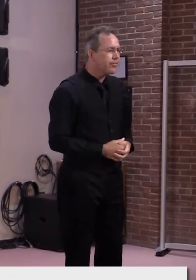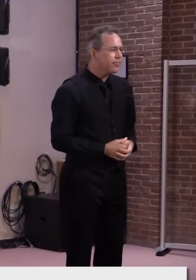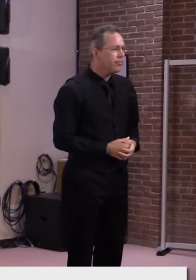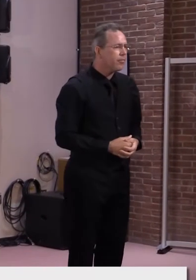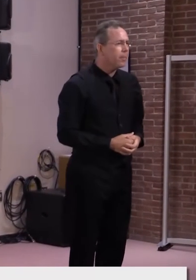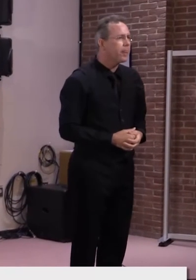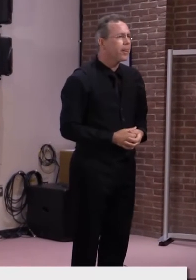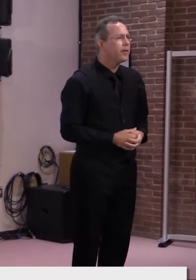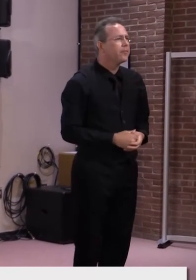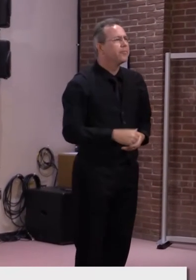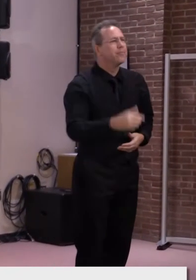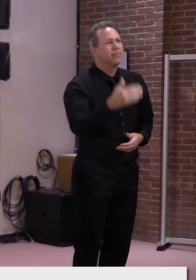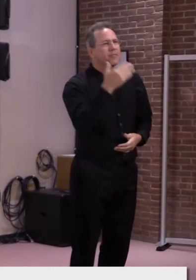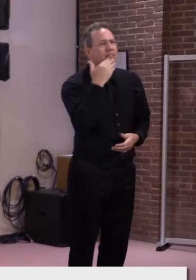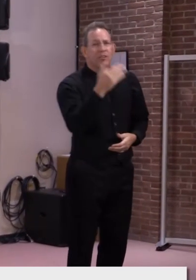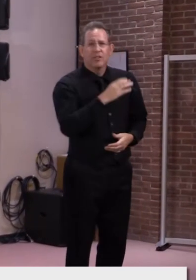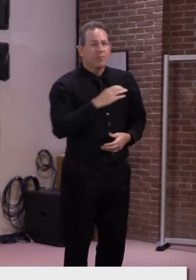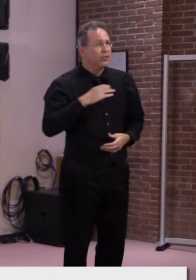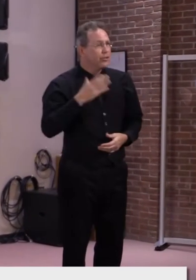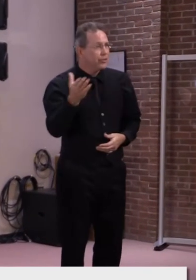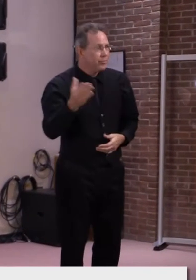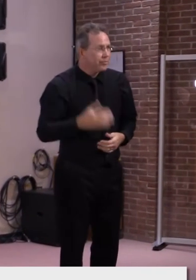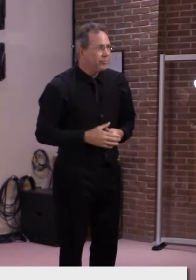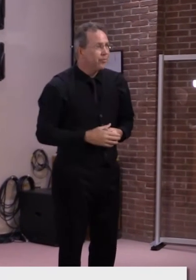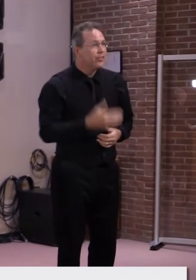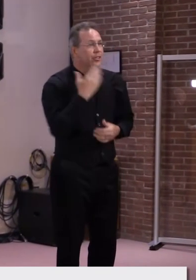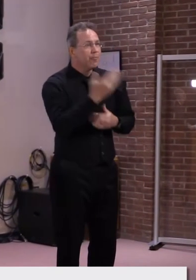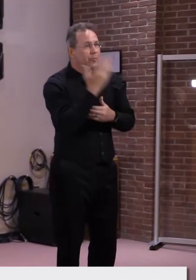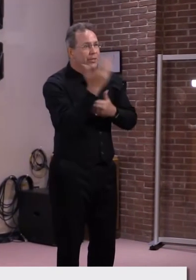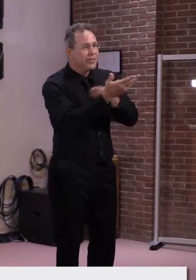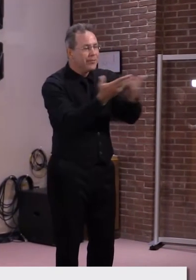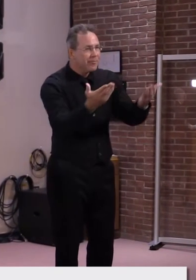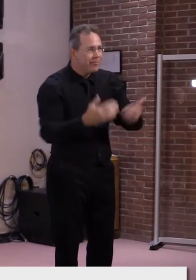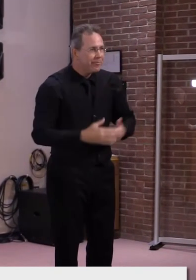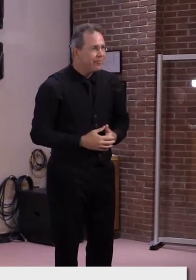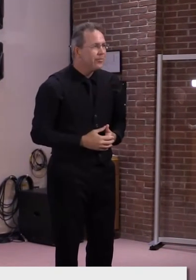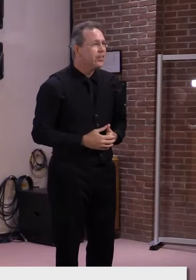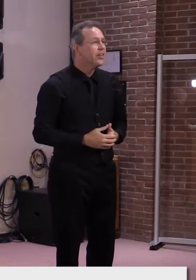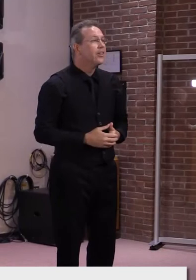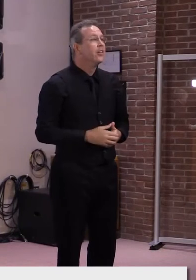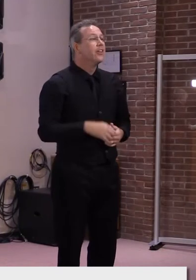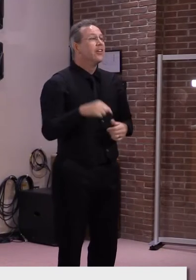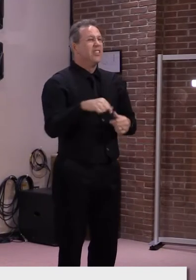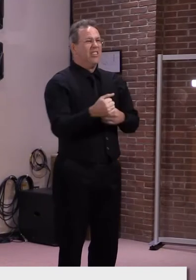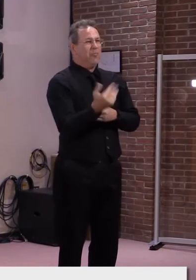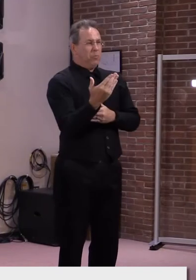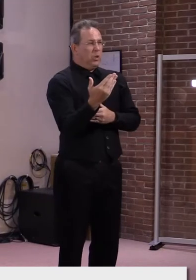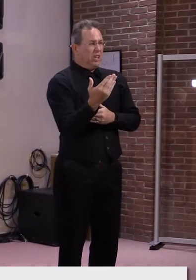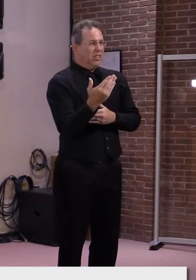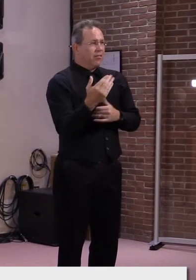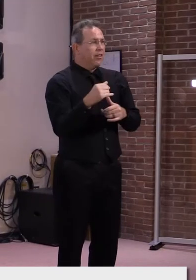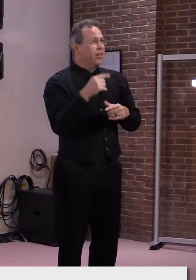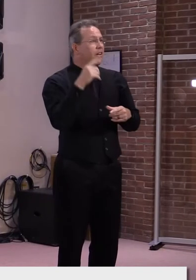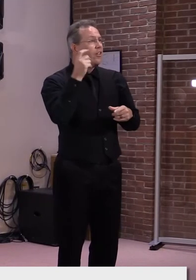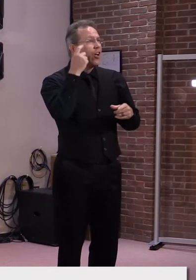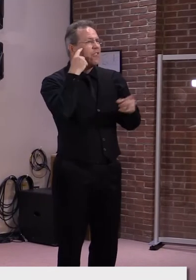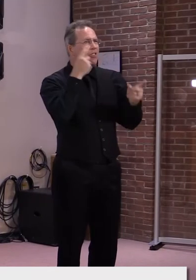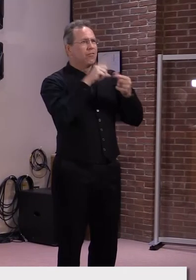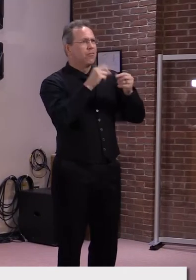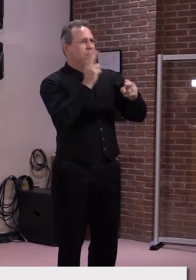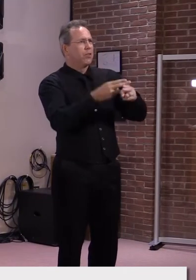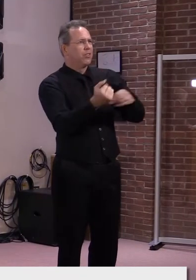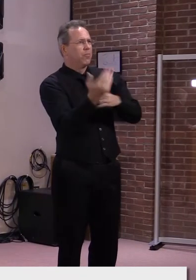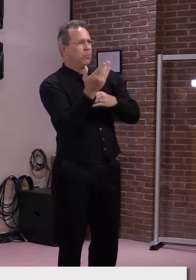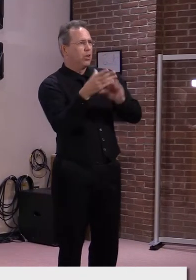Thank you, Commissioner Pichek, and good morning to everyone. As of this morning, as the governor pointed out, and as